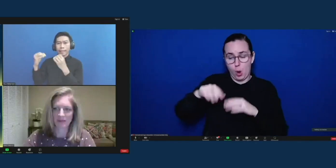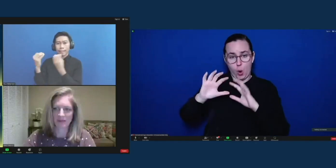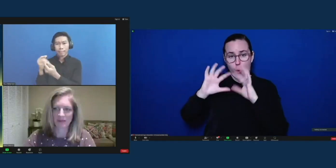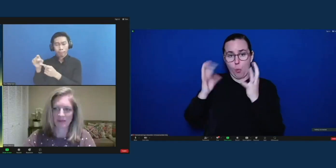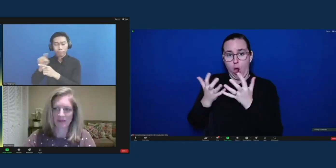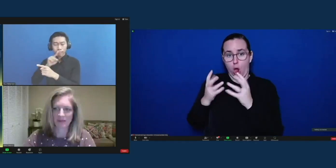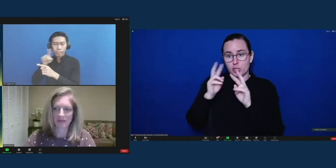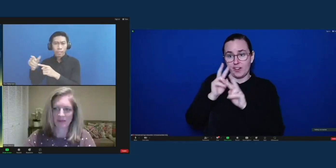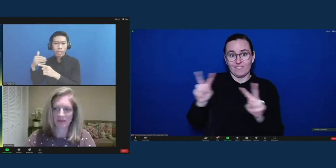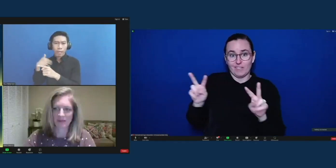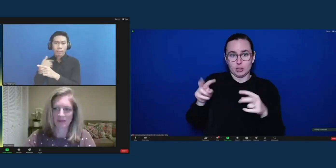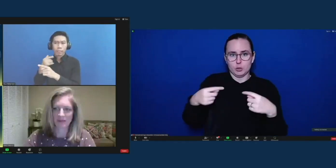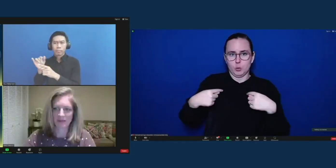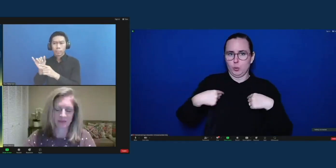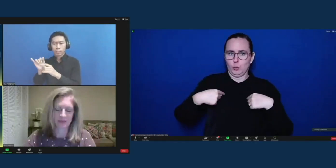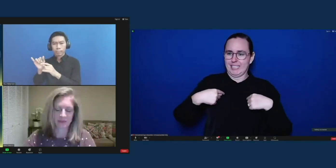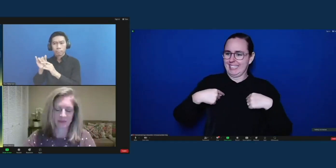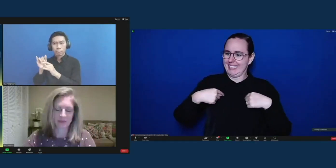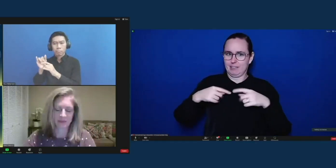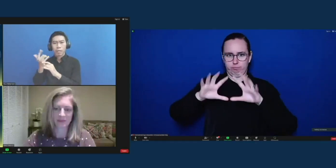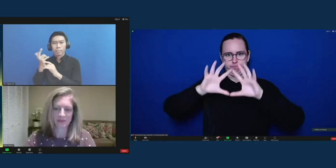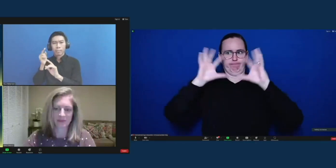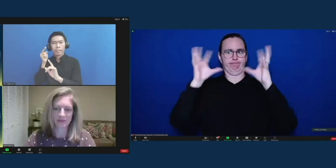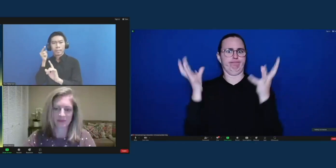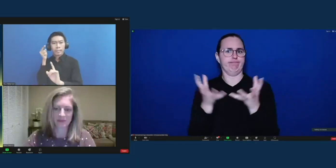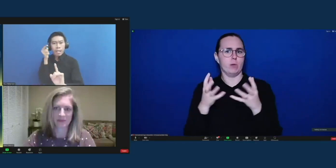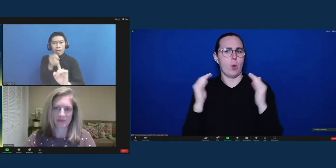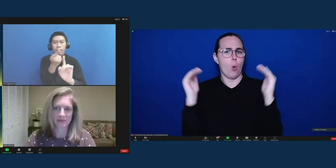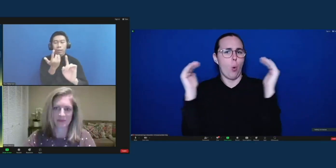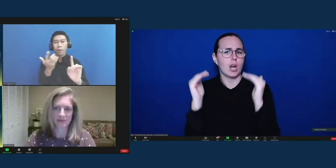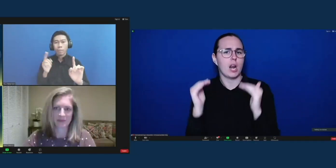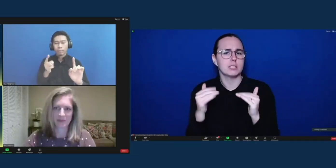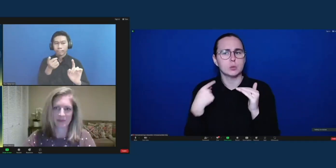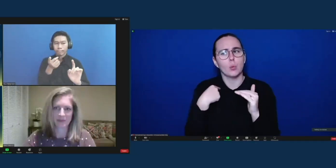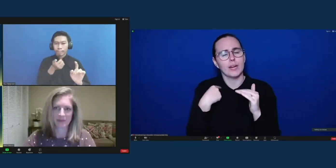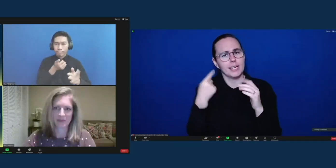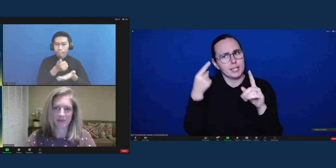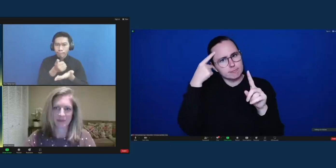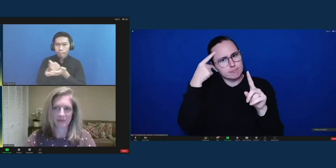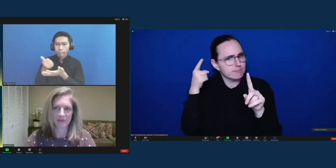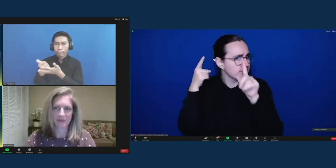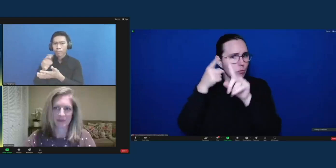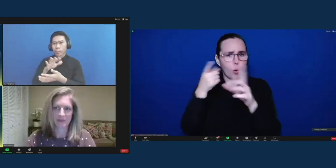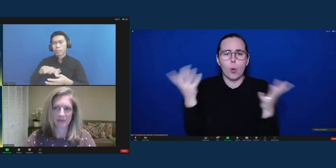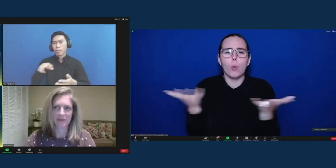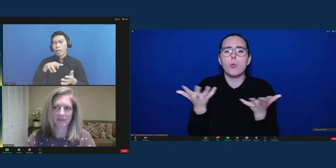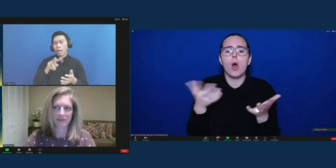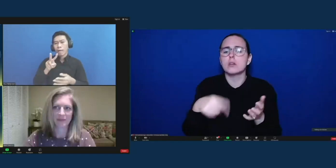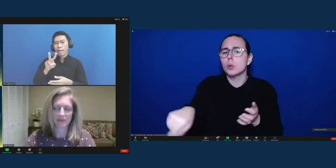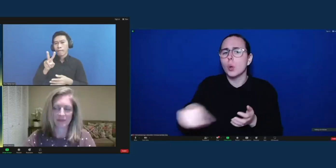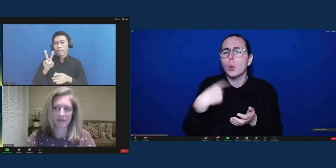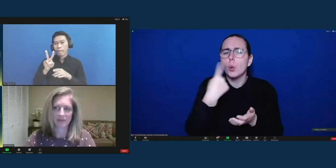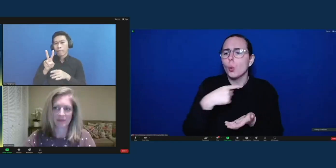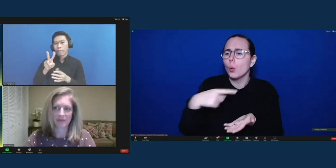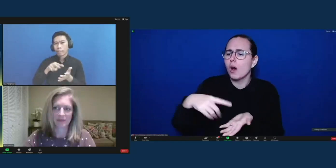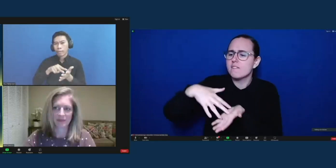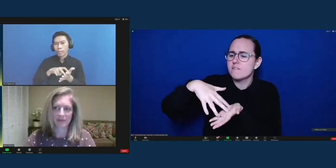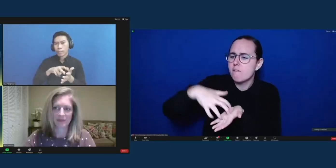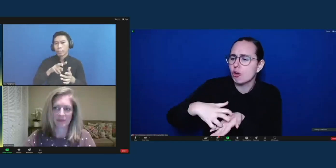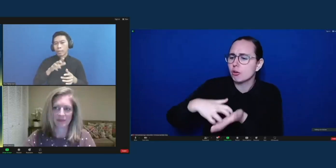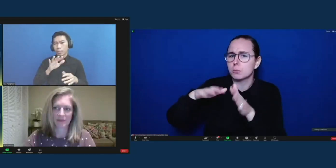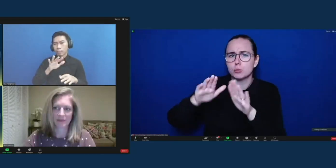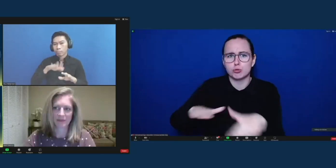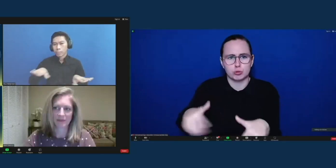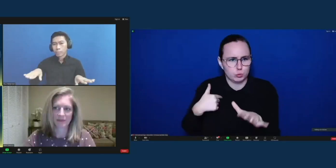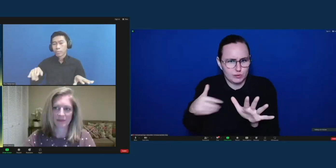a common purpose, which is serving the most vulnerable children. In the Philippines, we've been here operating